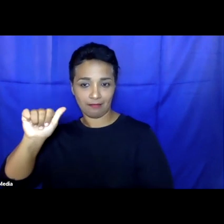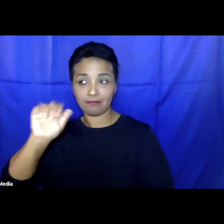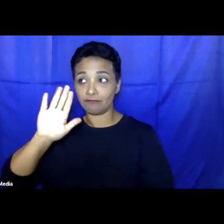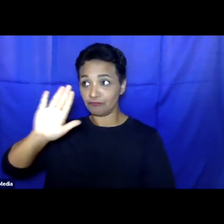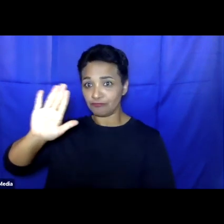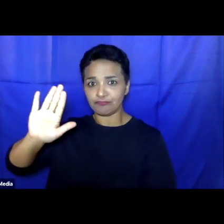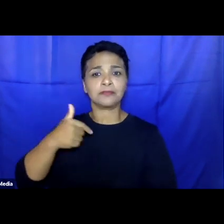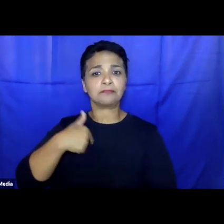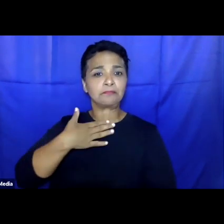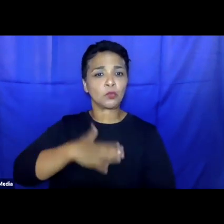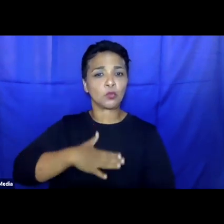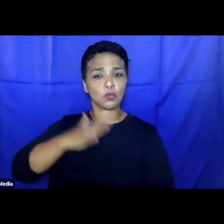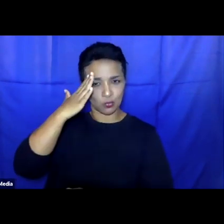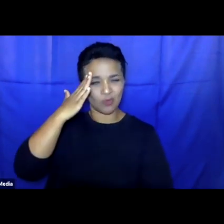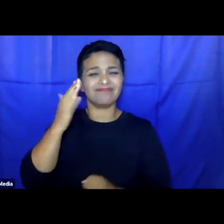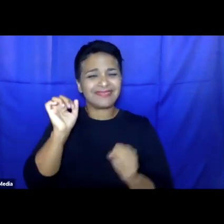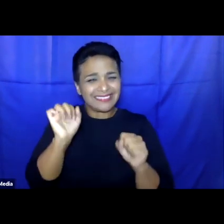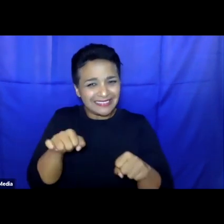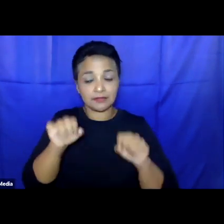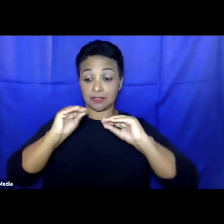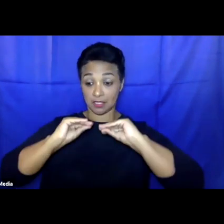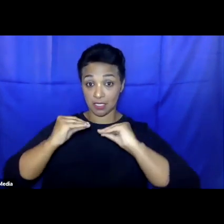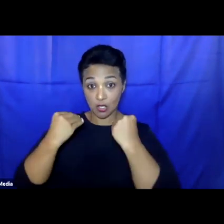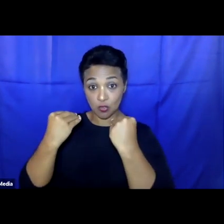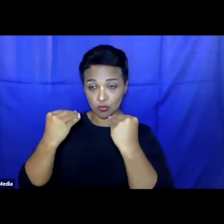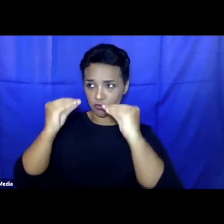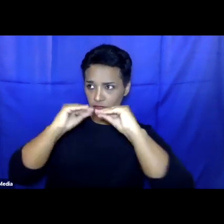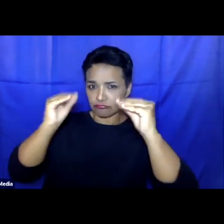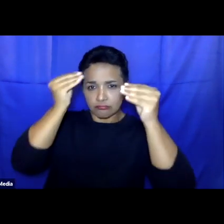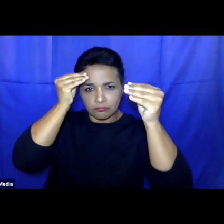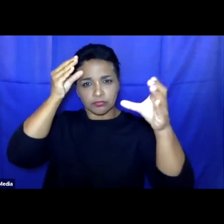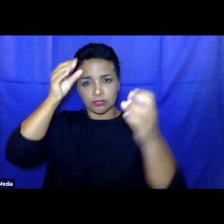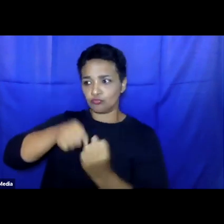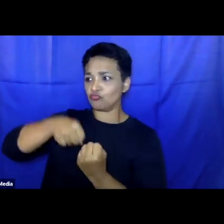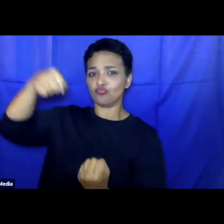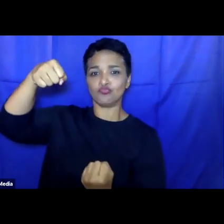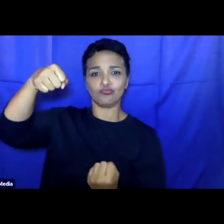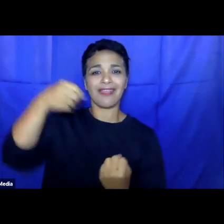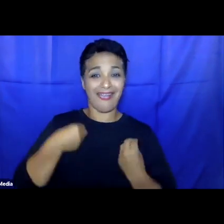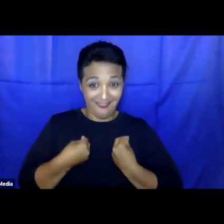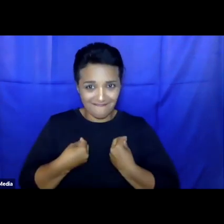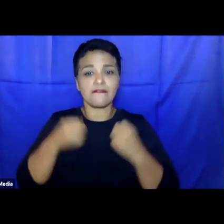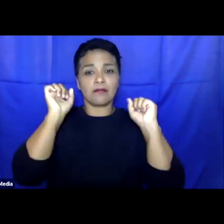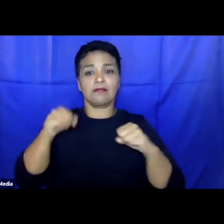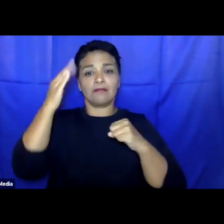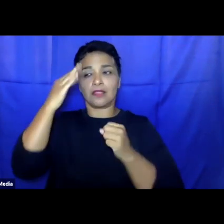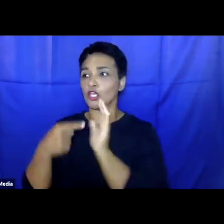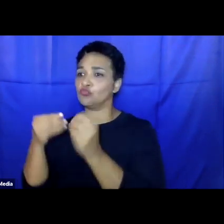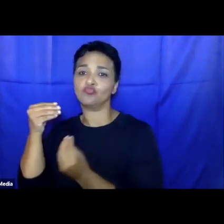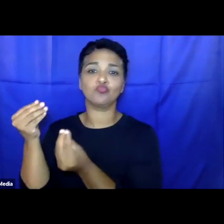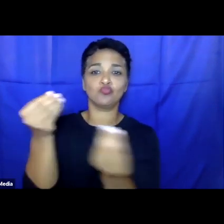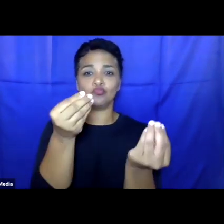provides a sustainable life for the educated scholars. Because education is a